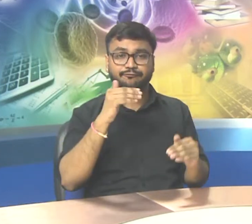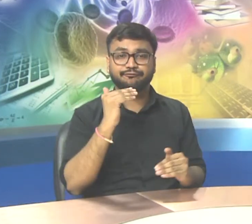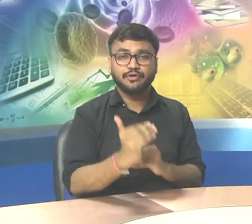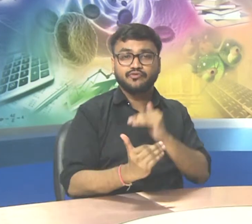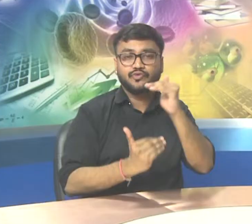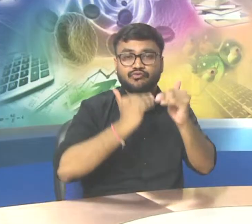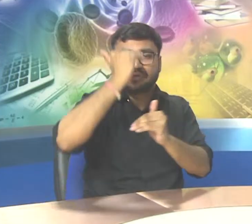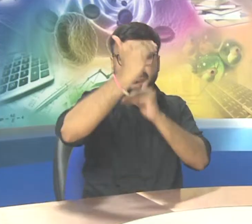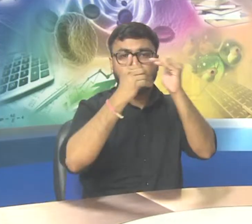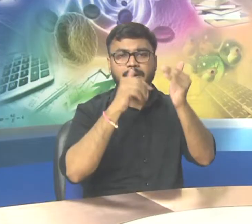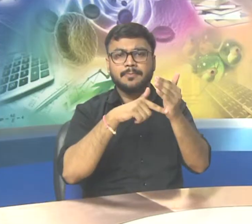of proteins.